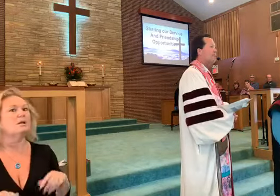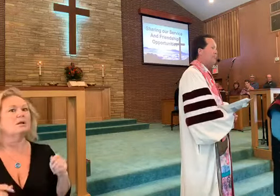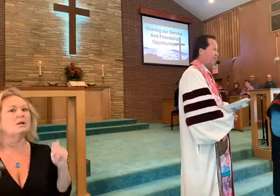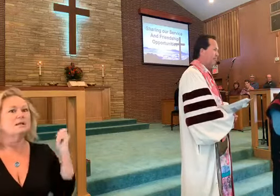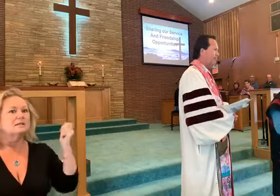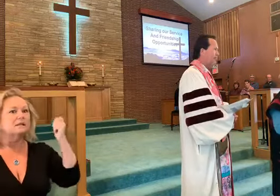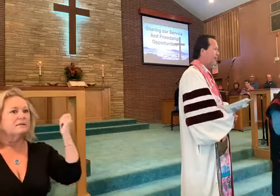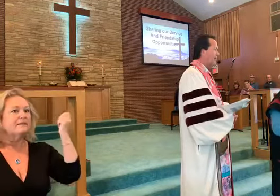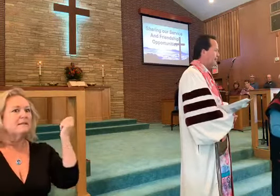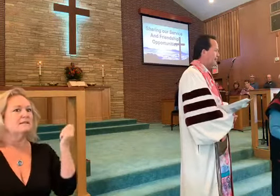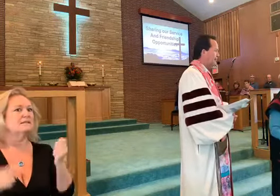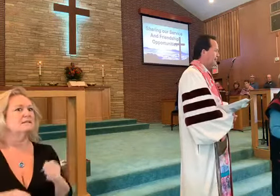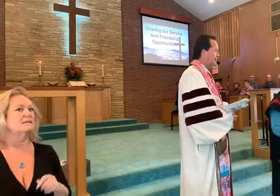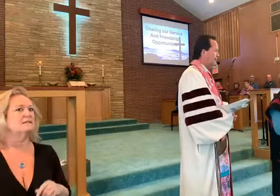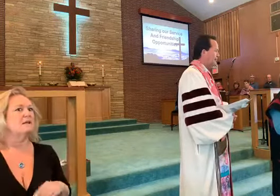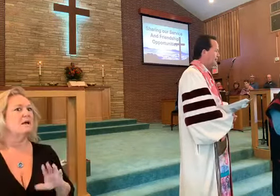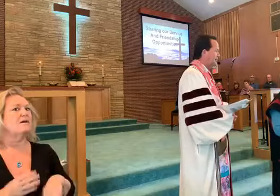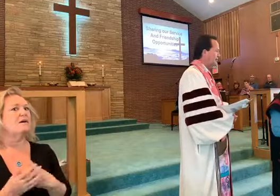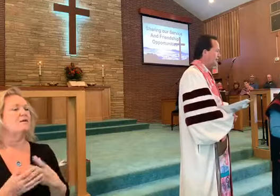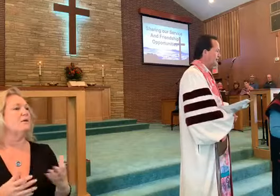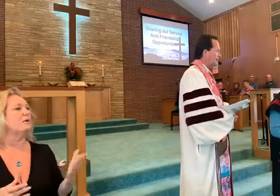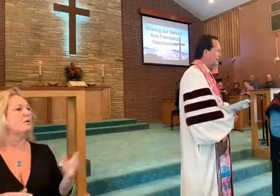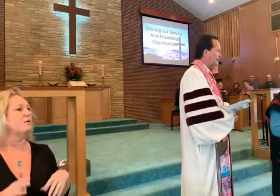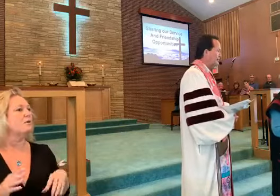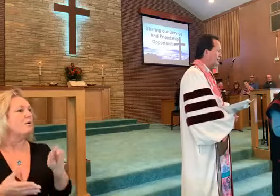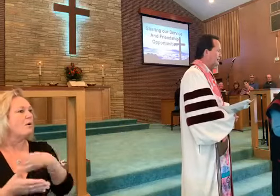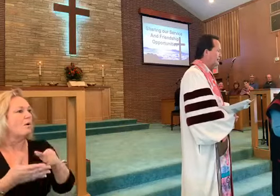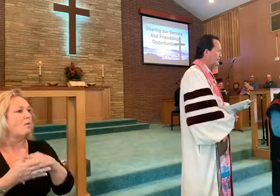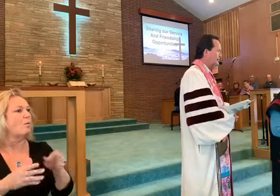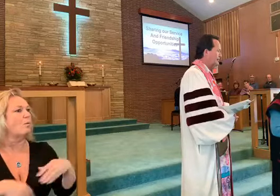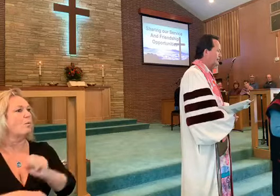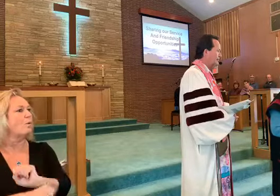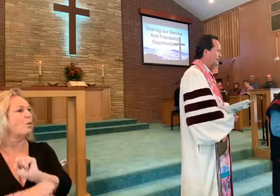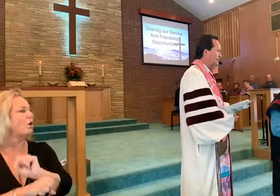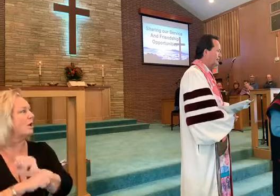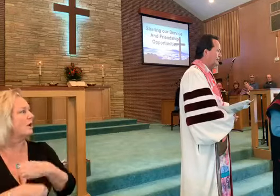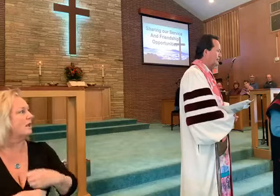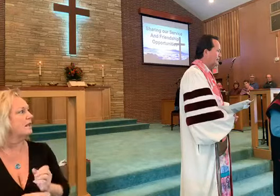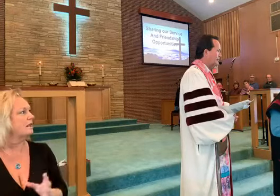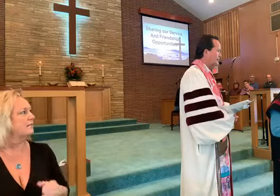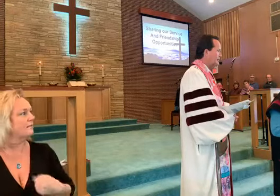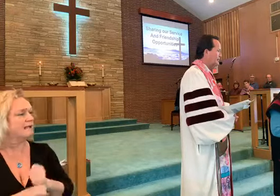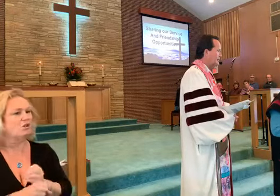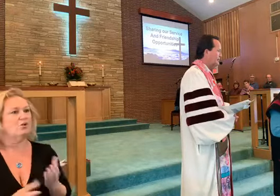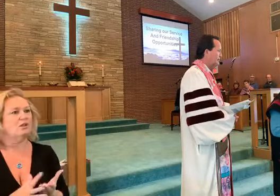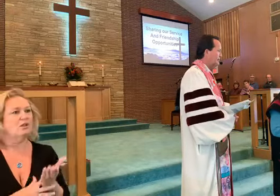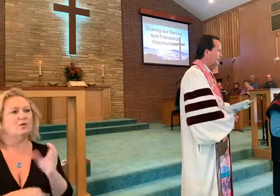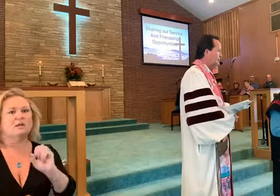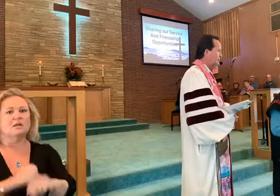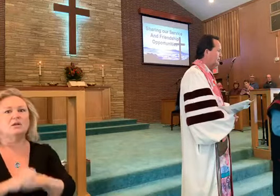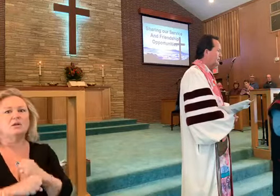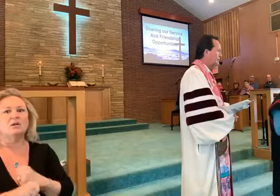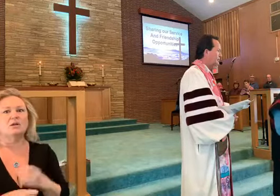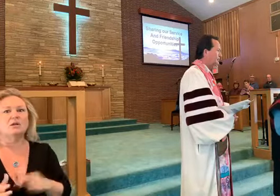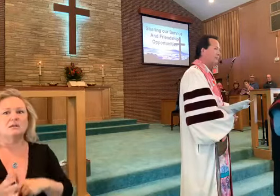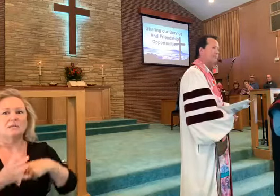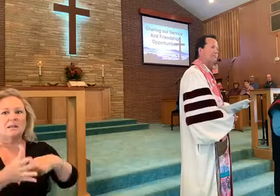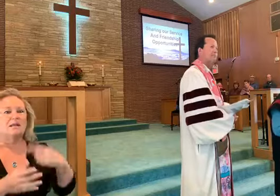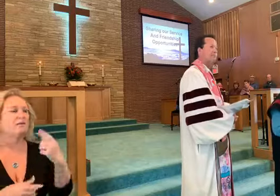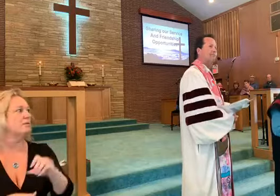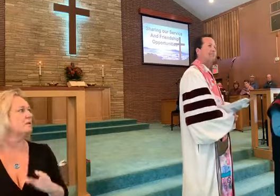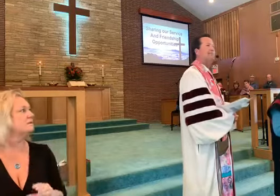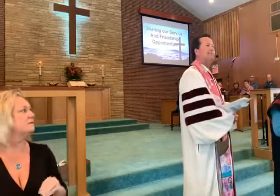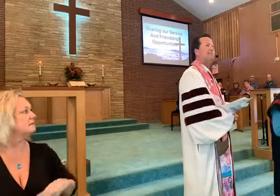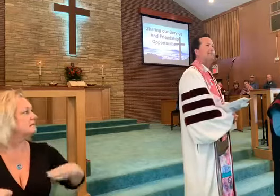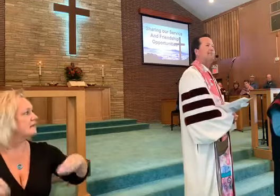extravaganza. They have all their artworks and things that they've made during the year on display for sale. There will also be